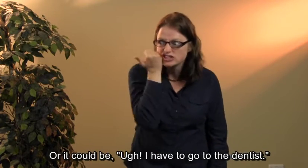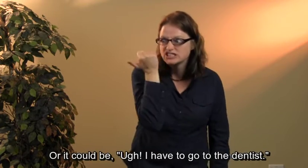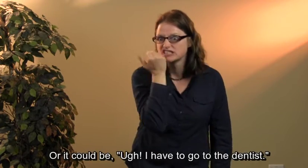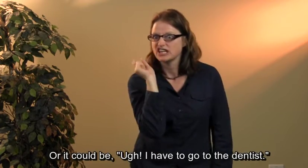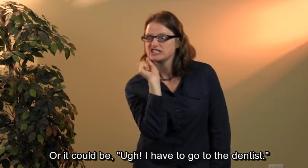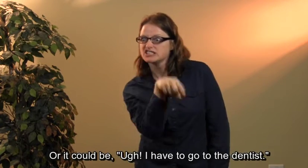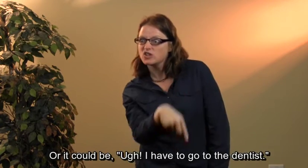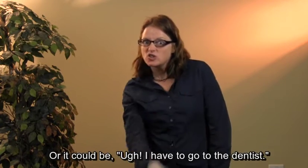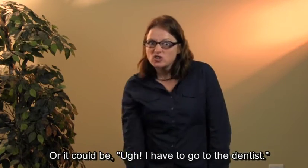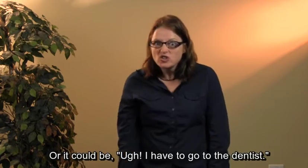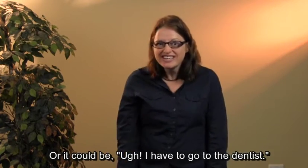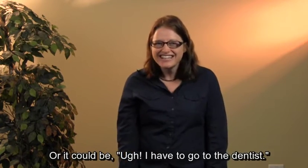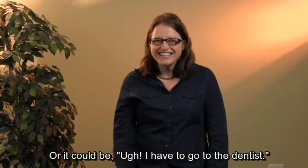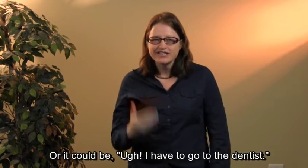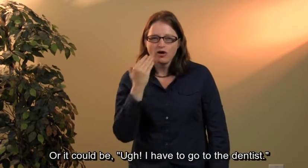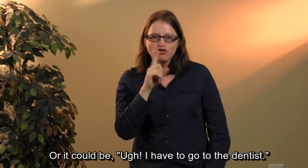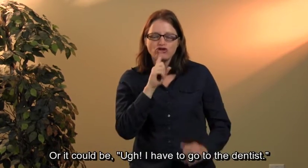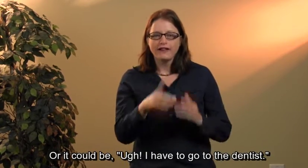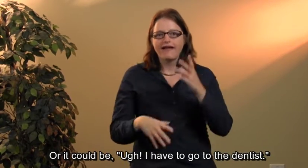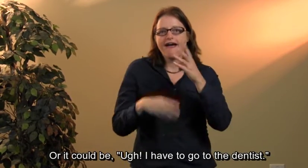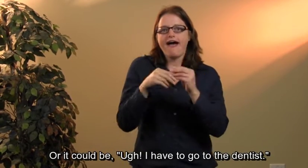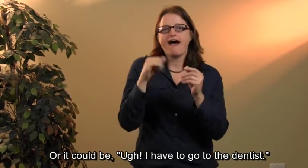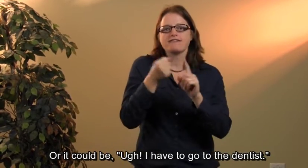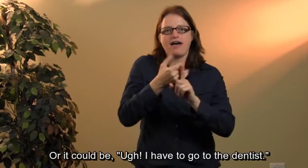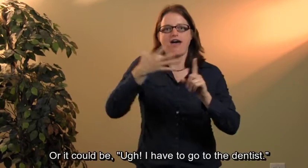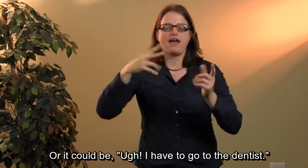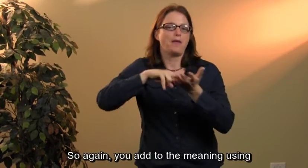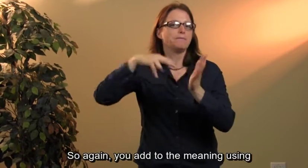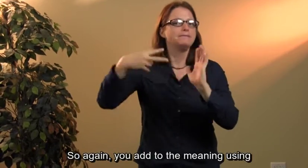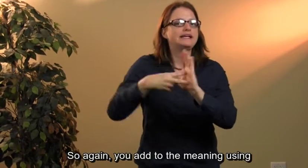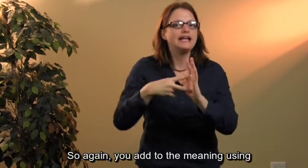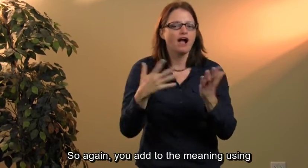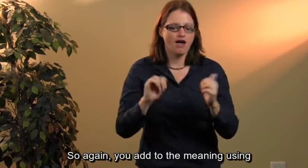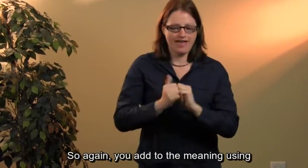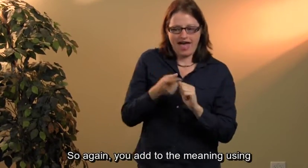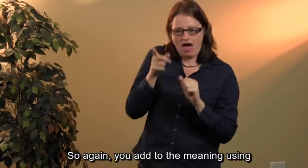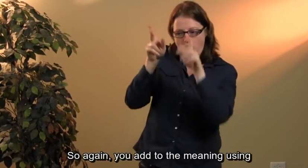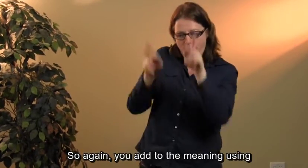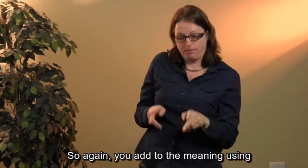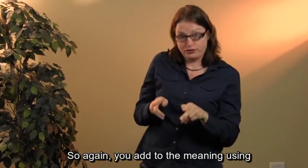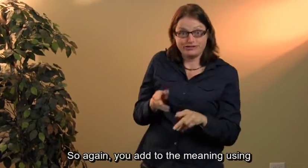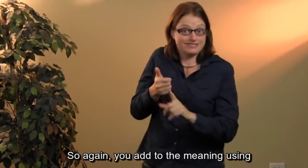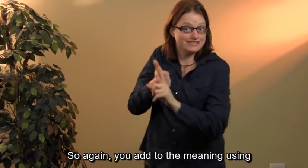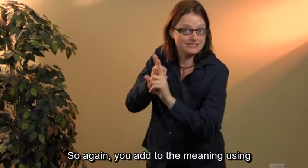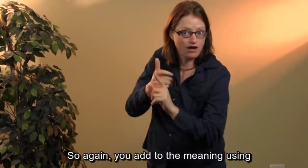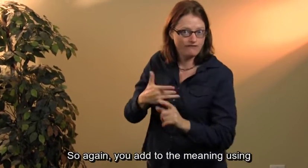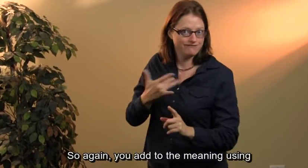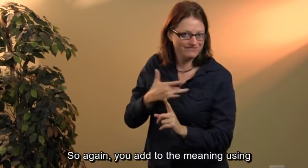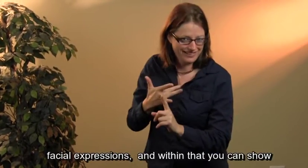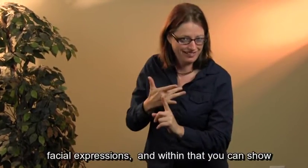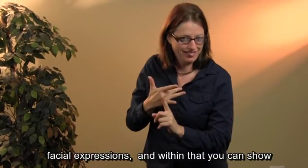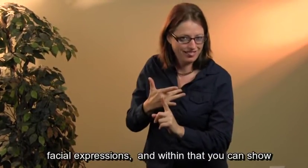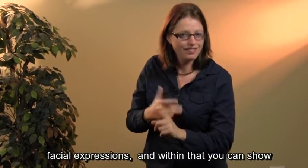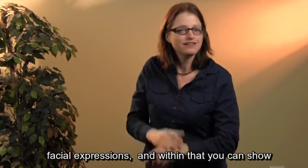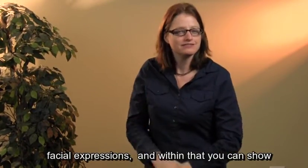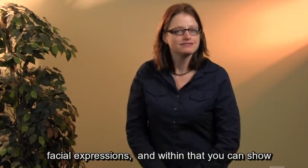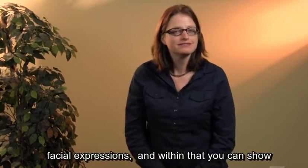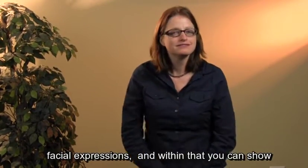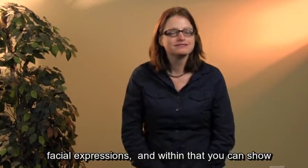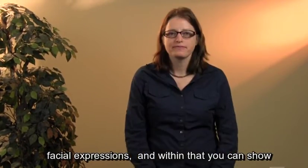Or it could be, oh, I have to go to the dentist. So again, you add to the meaning using facial expressions.